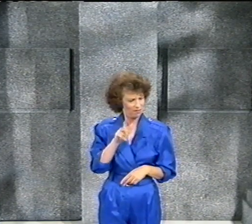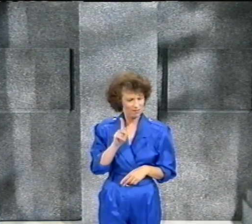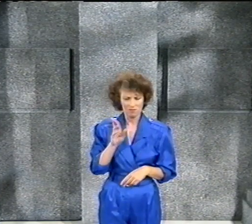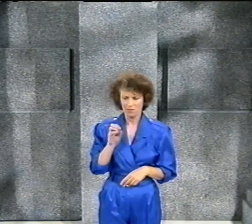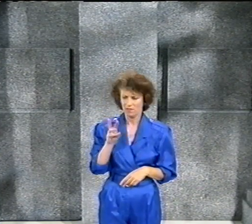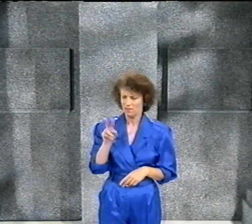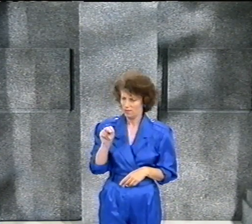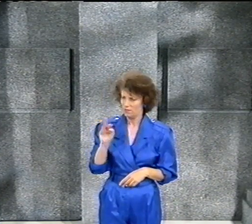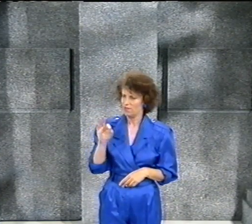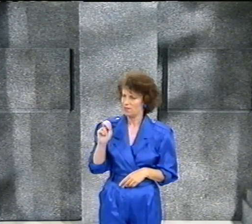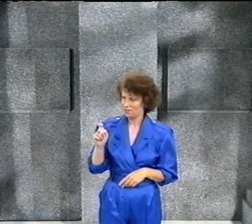briefly.